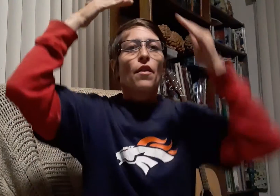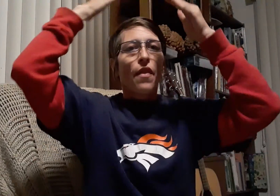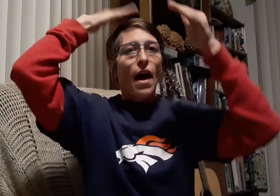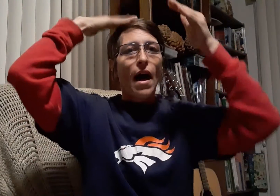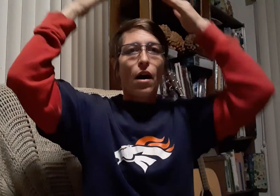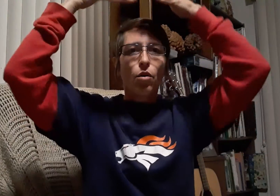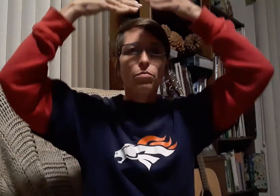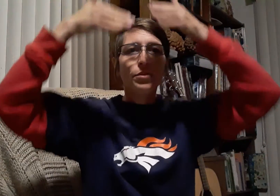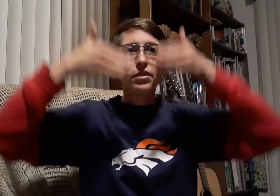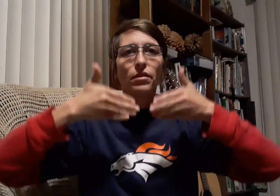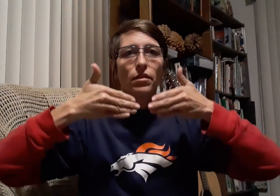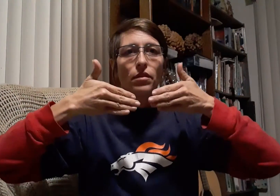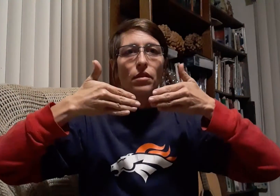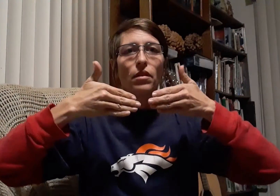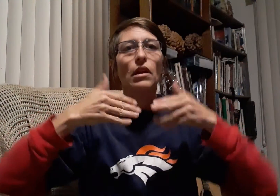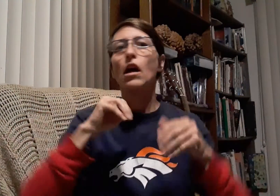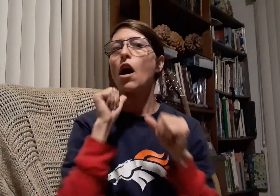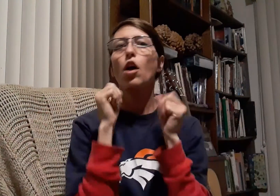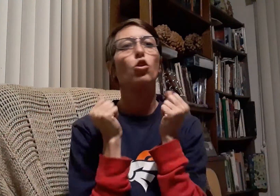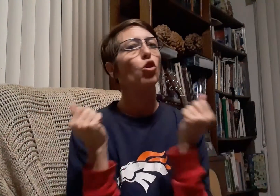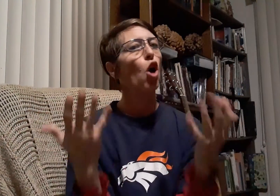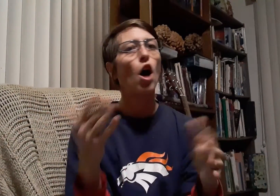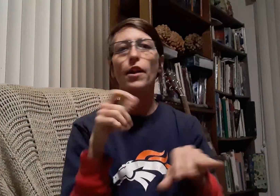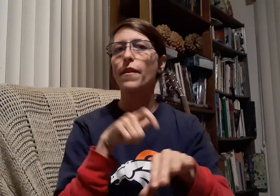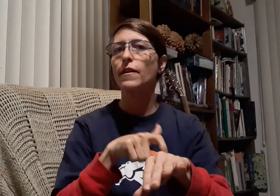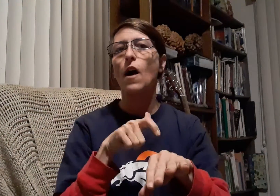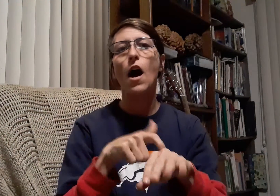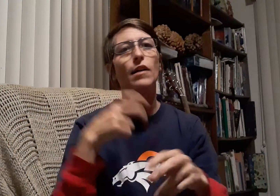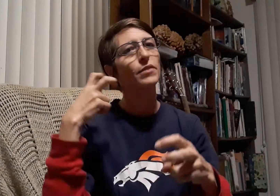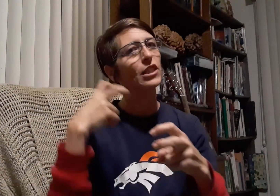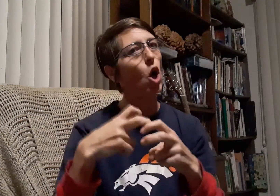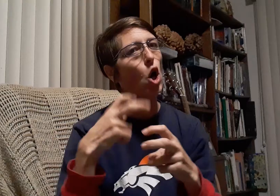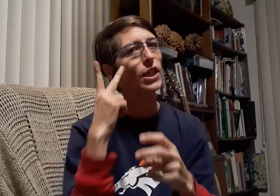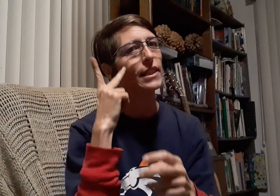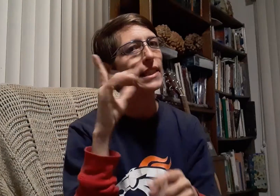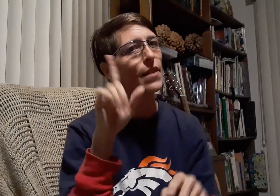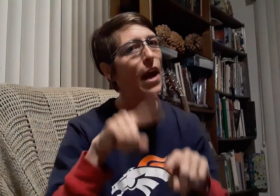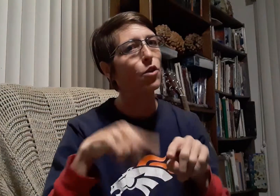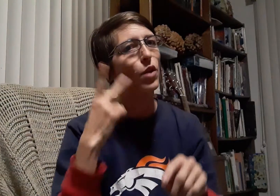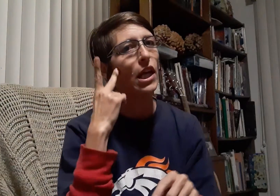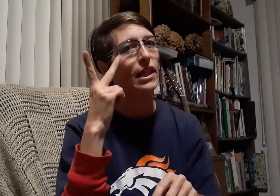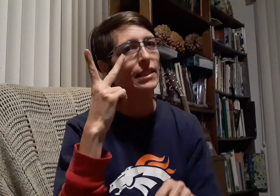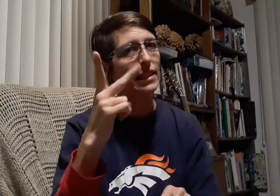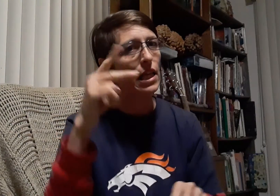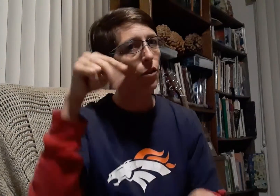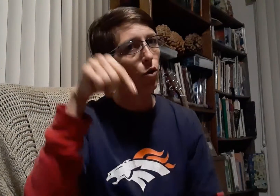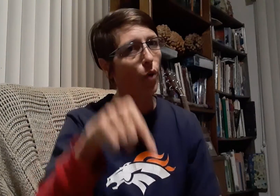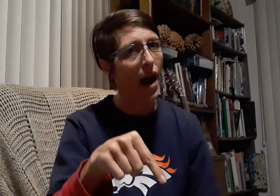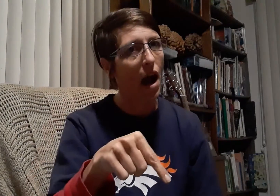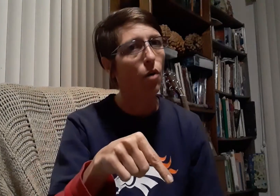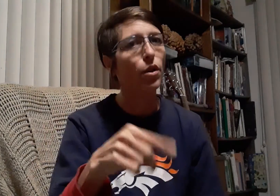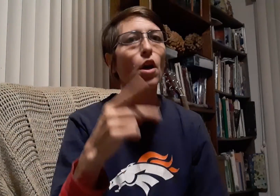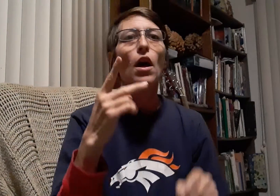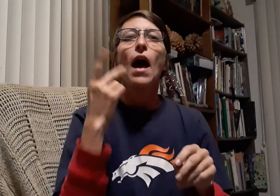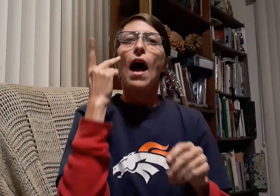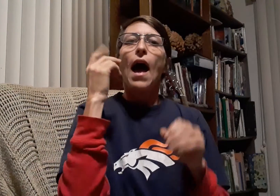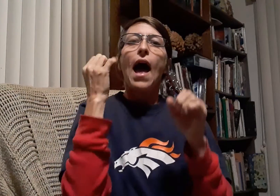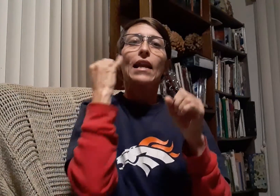The helms, a lot of the times it's hard to see that. You can't see the ground. And if